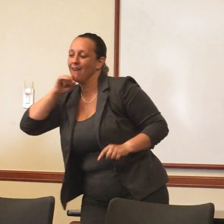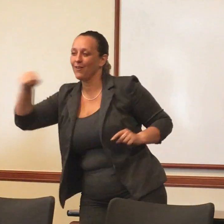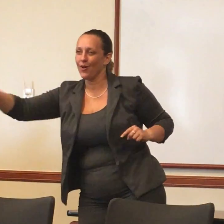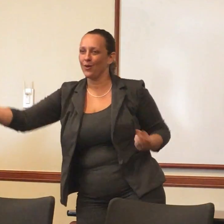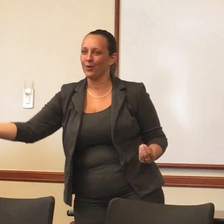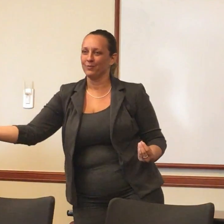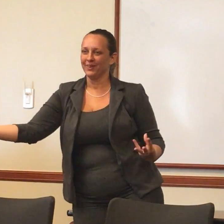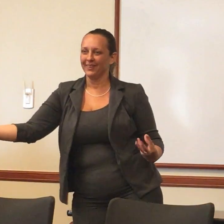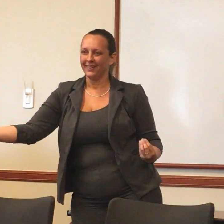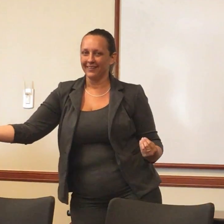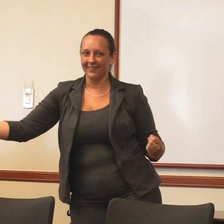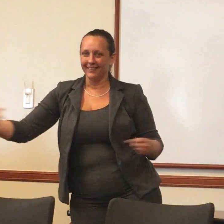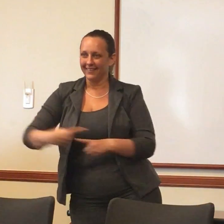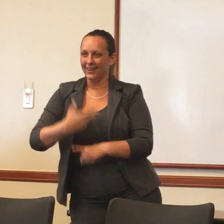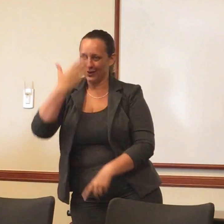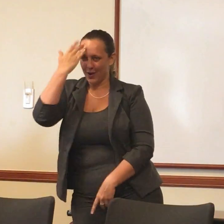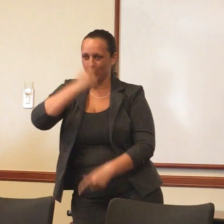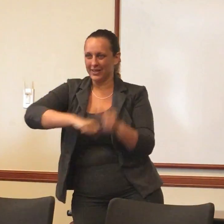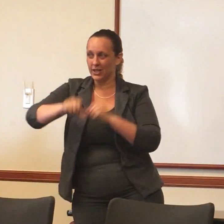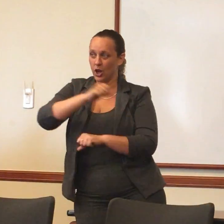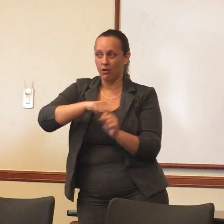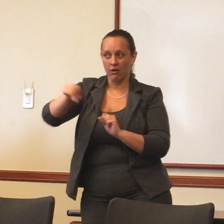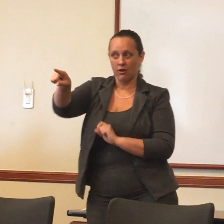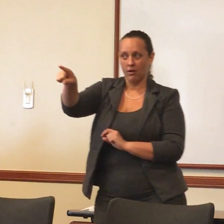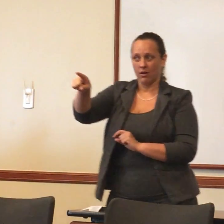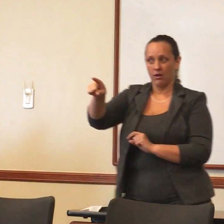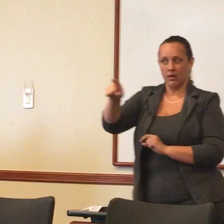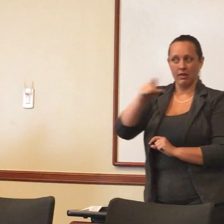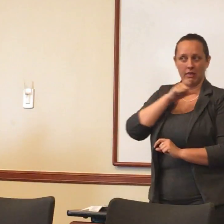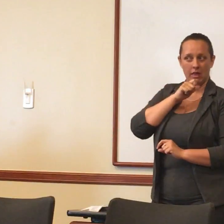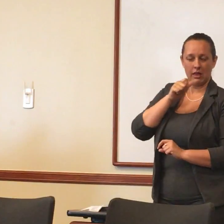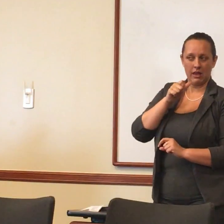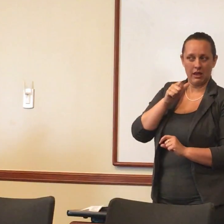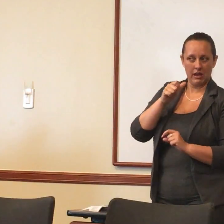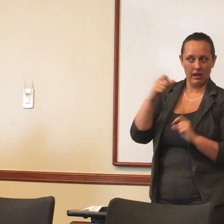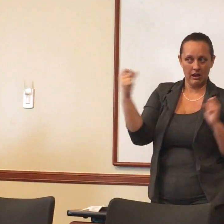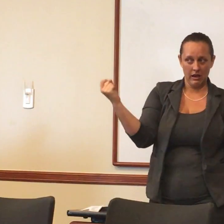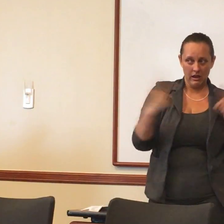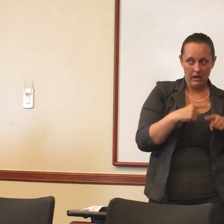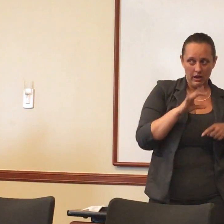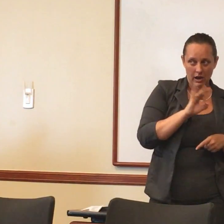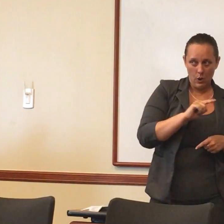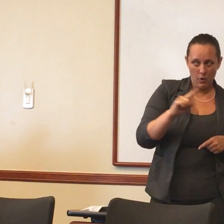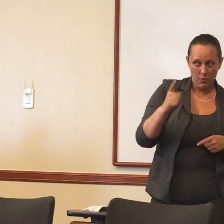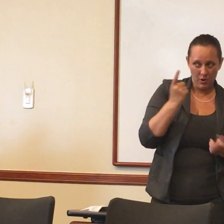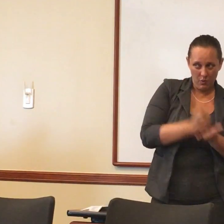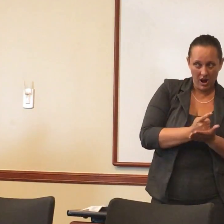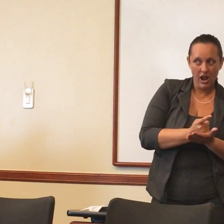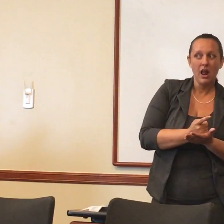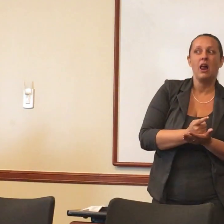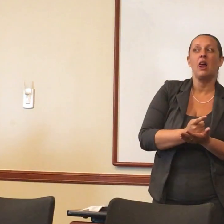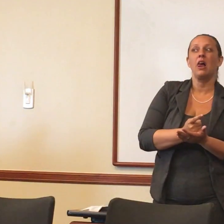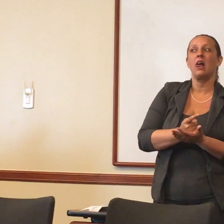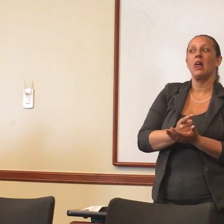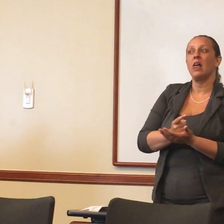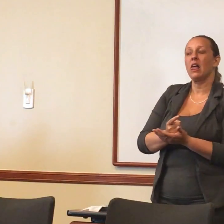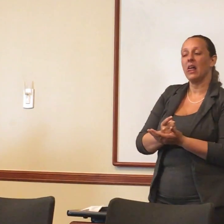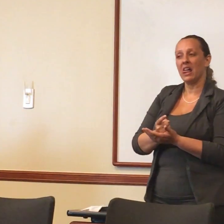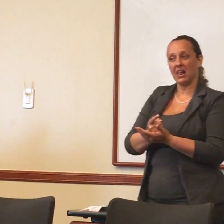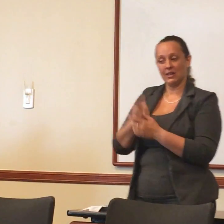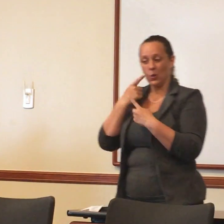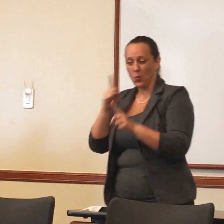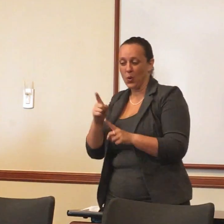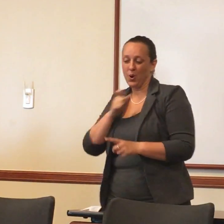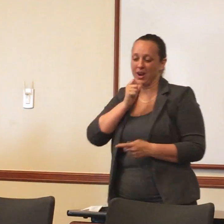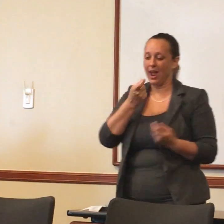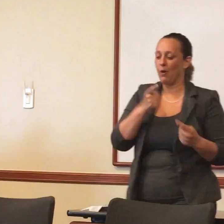location through this app. But not yet, it's not connected 911 to that, right? So, does it work